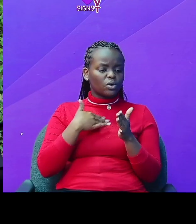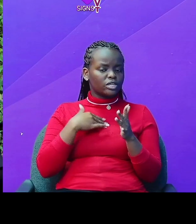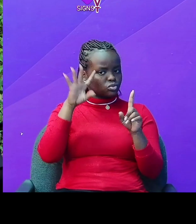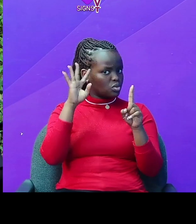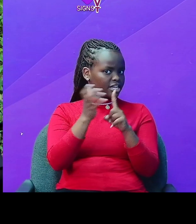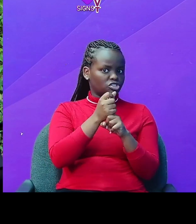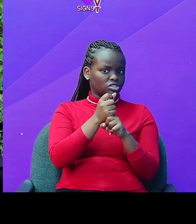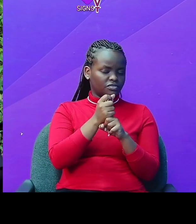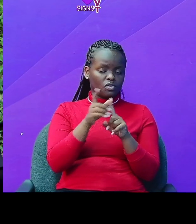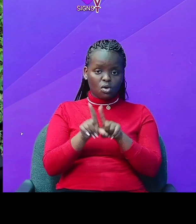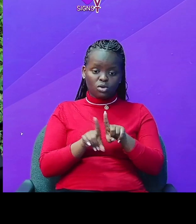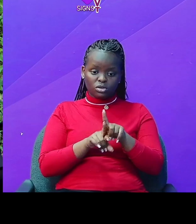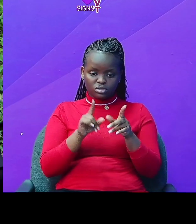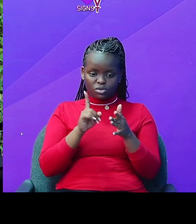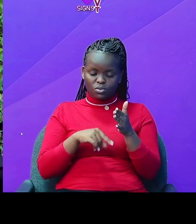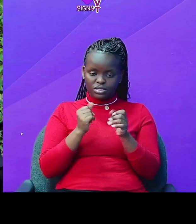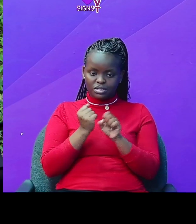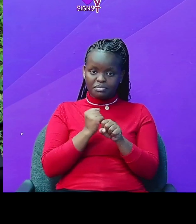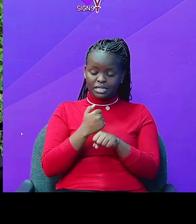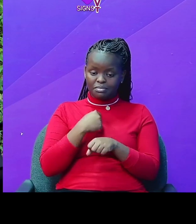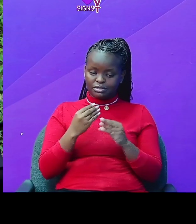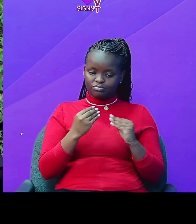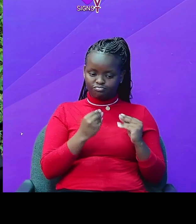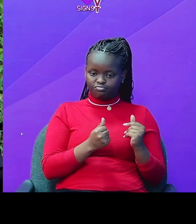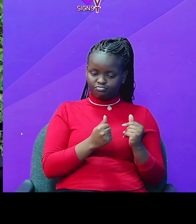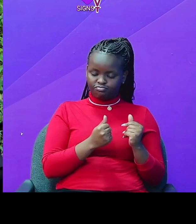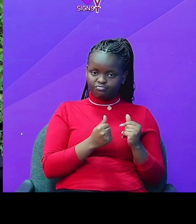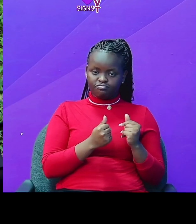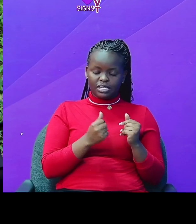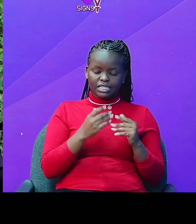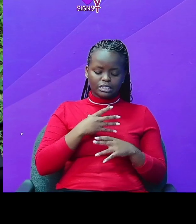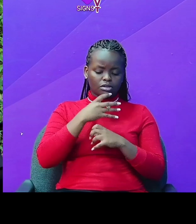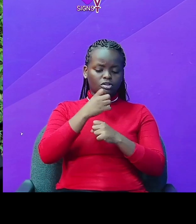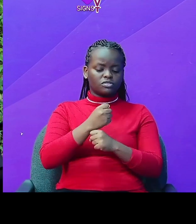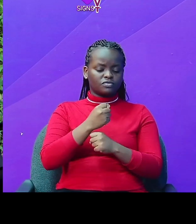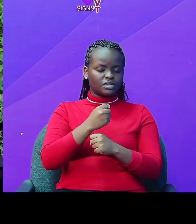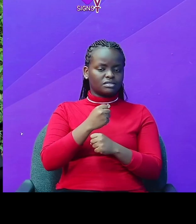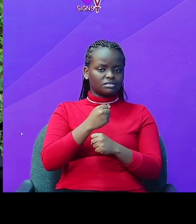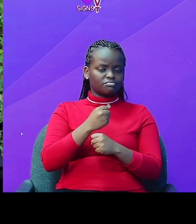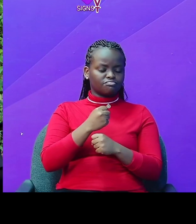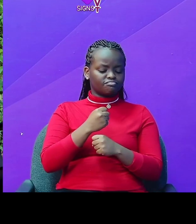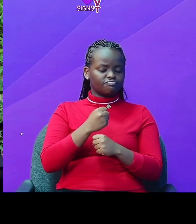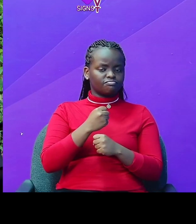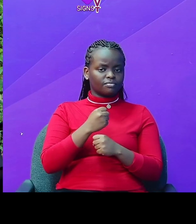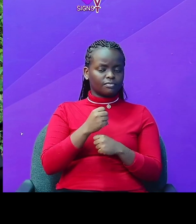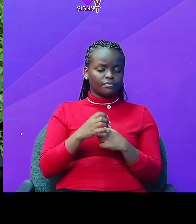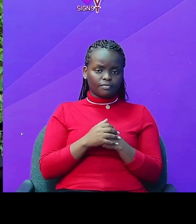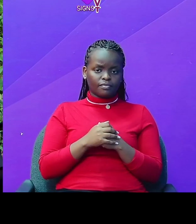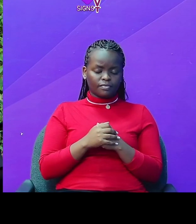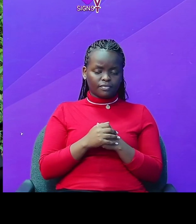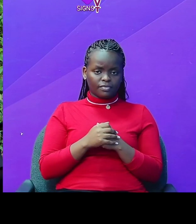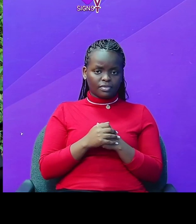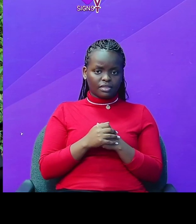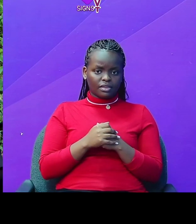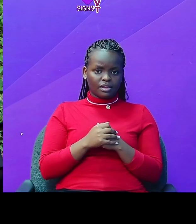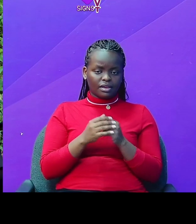what made me to overcome is the confidence in me, the courage in me. And speaking